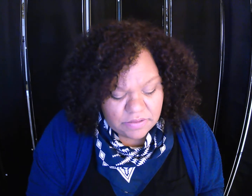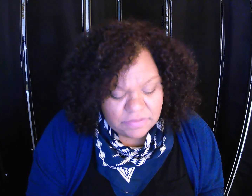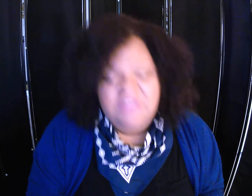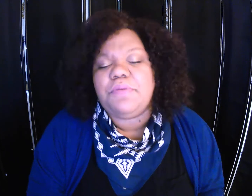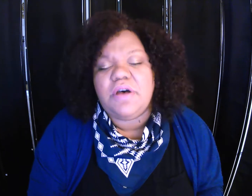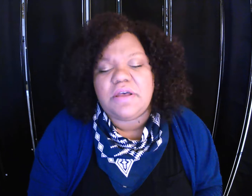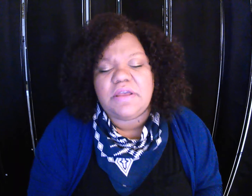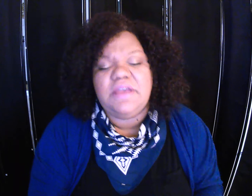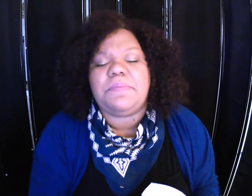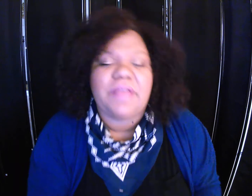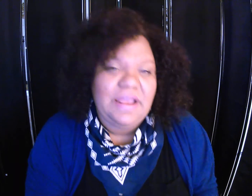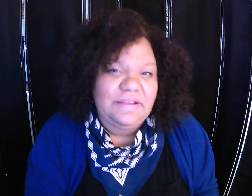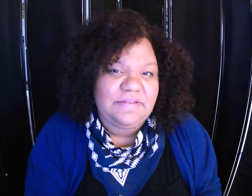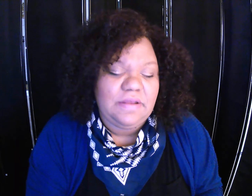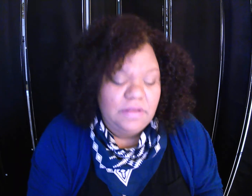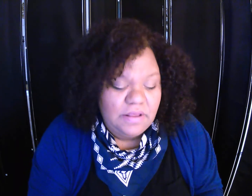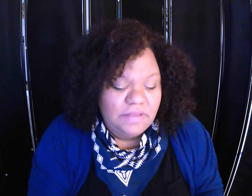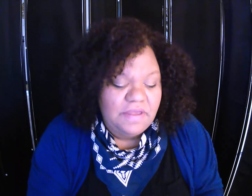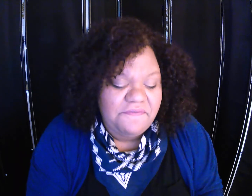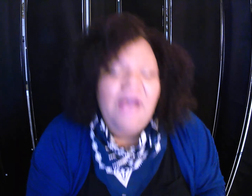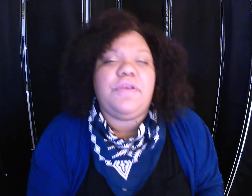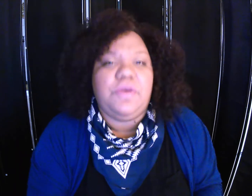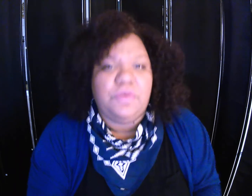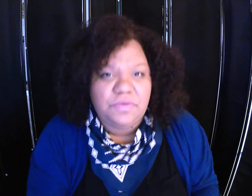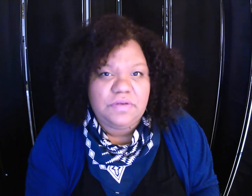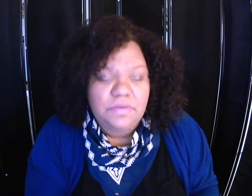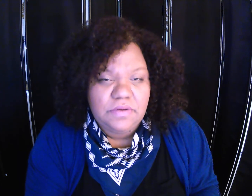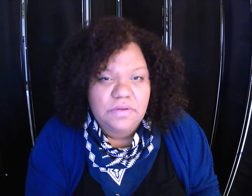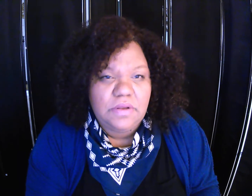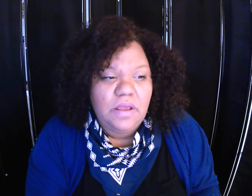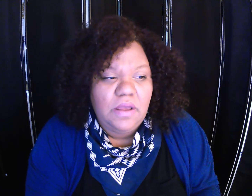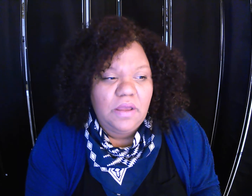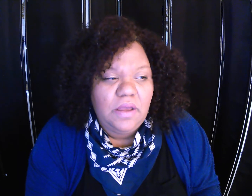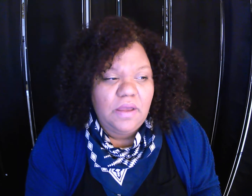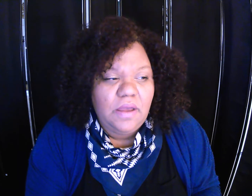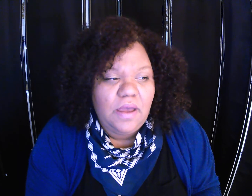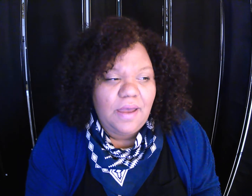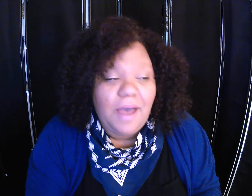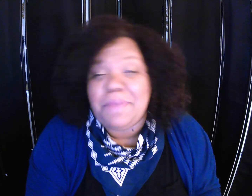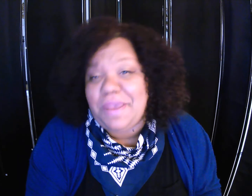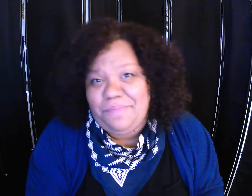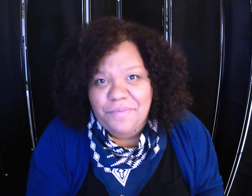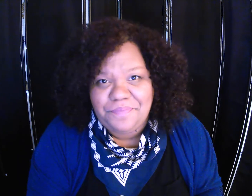this book is a place that values a people.